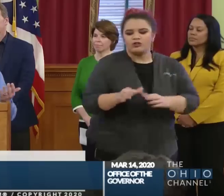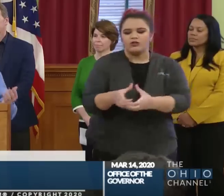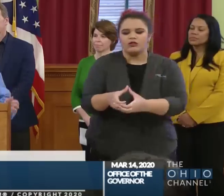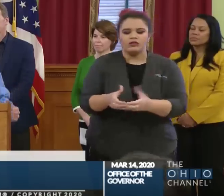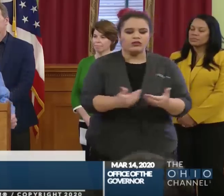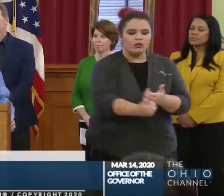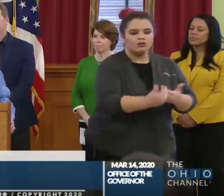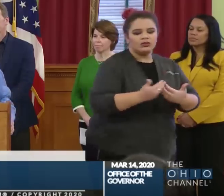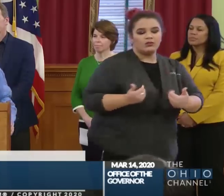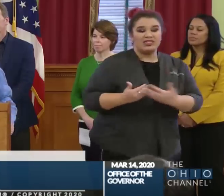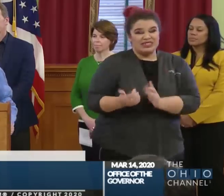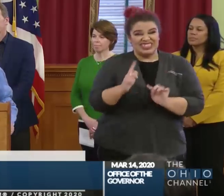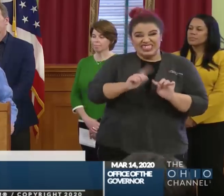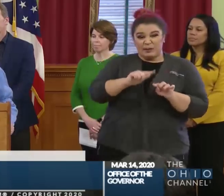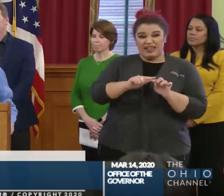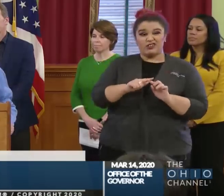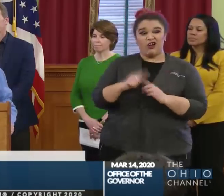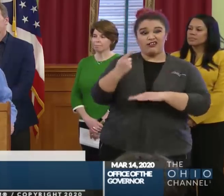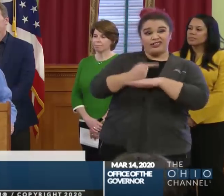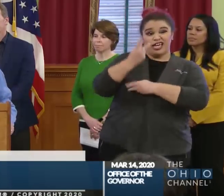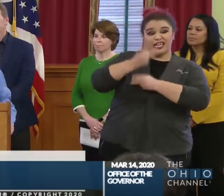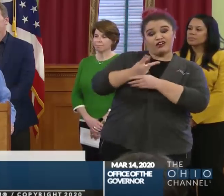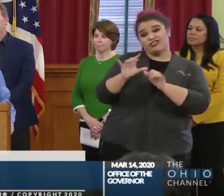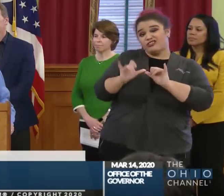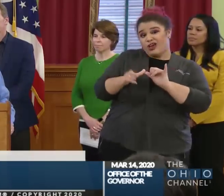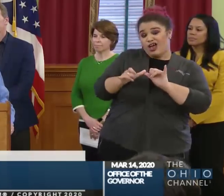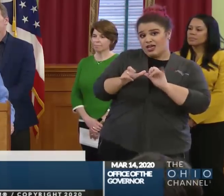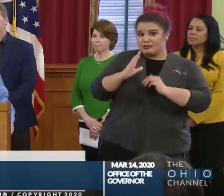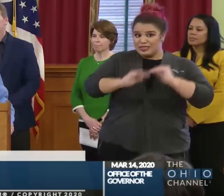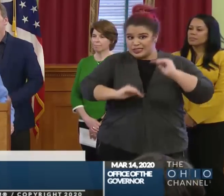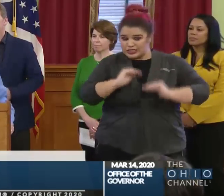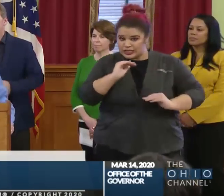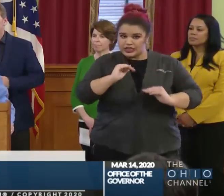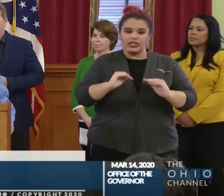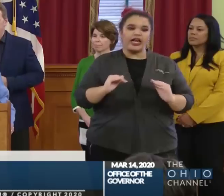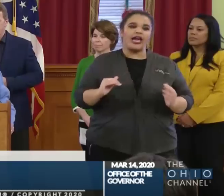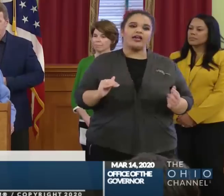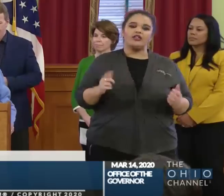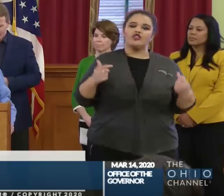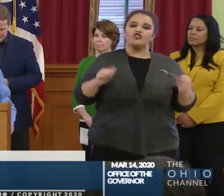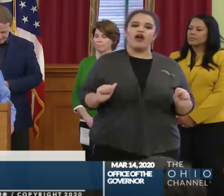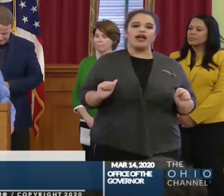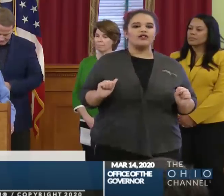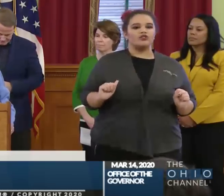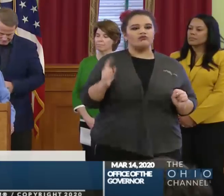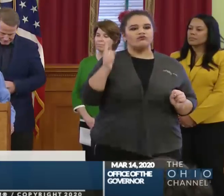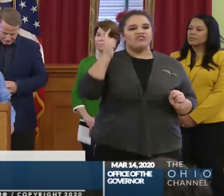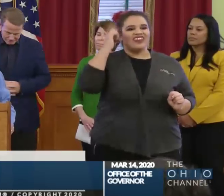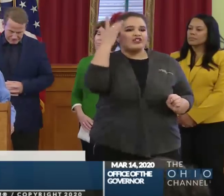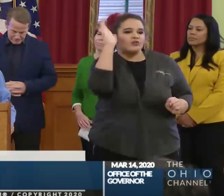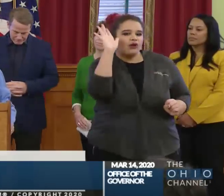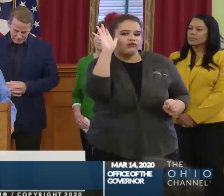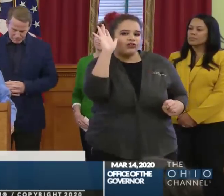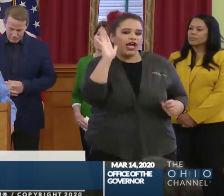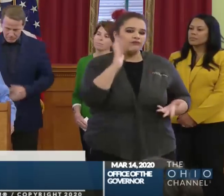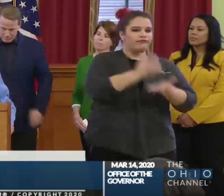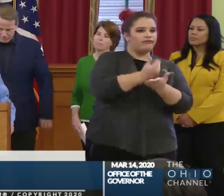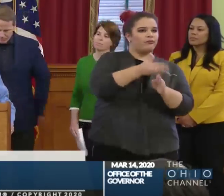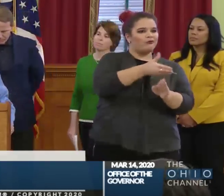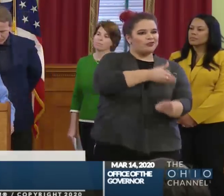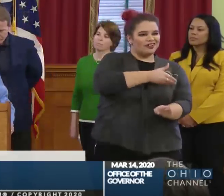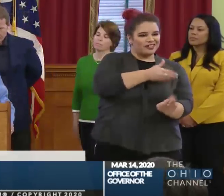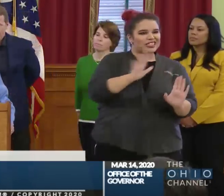on the size of the daycare. So just trying to take practical measures. Again, as I said a few days